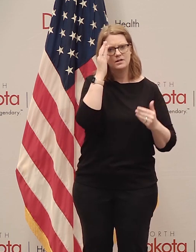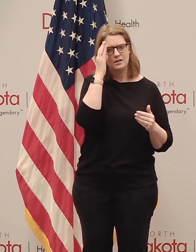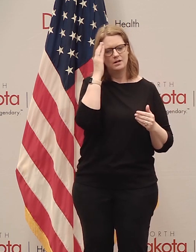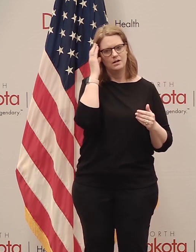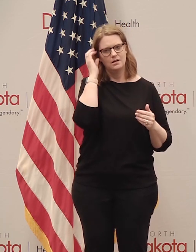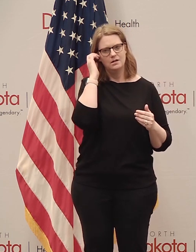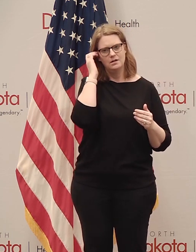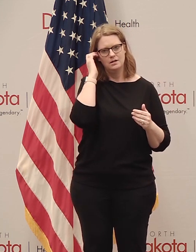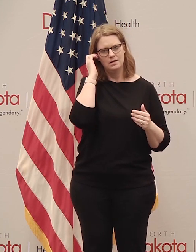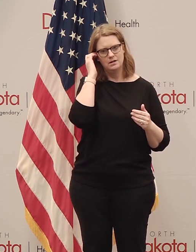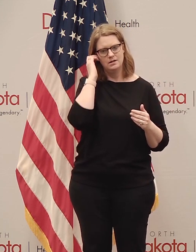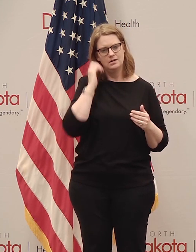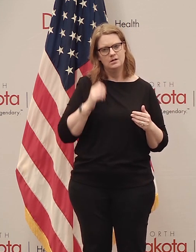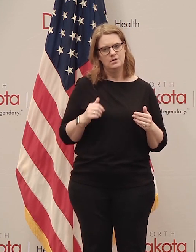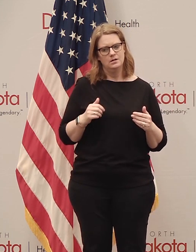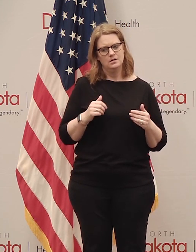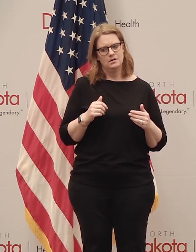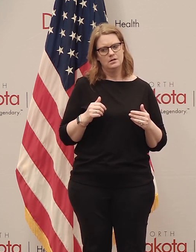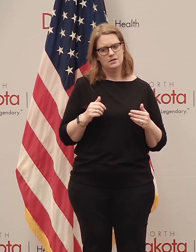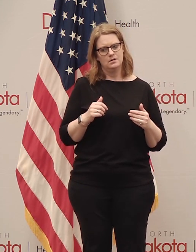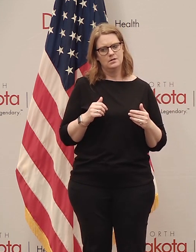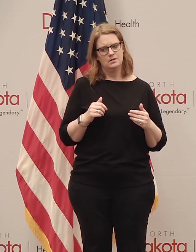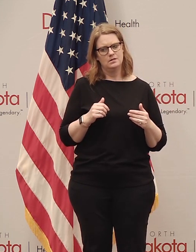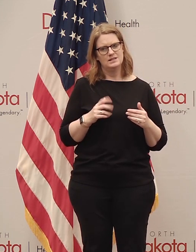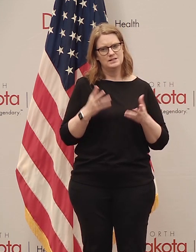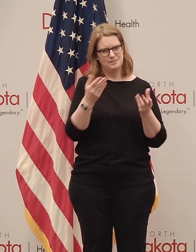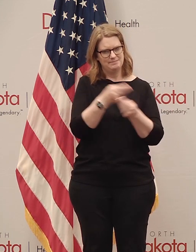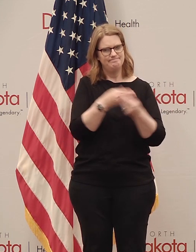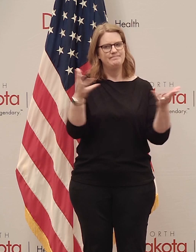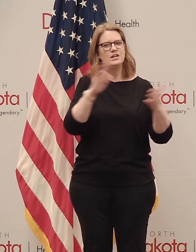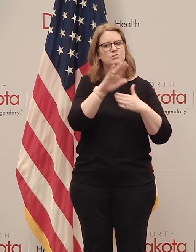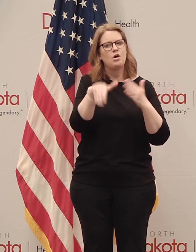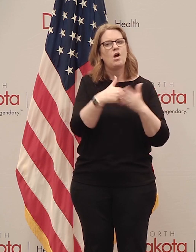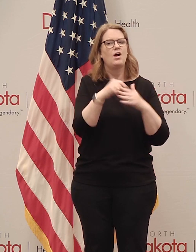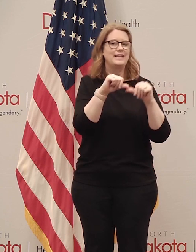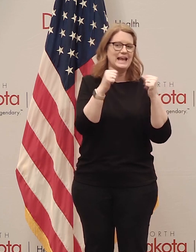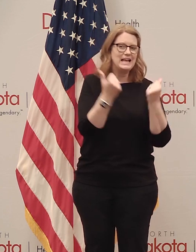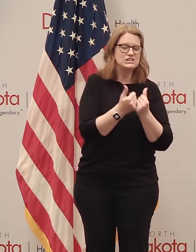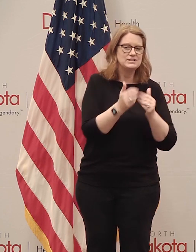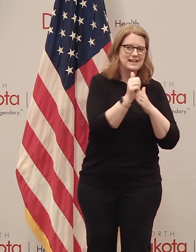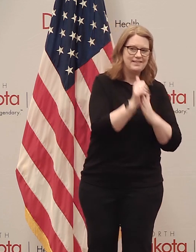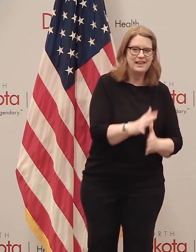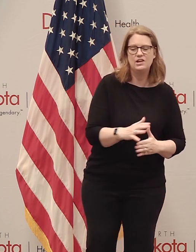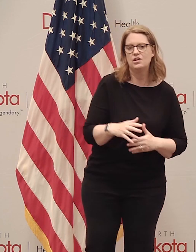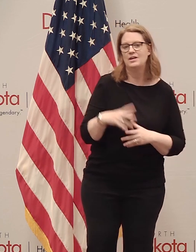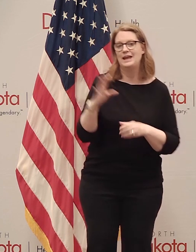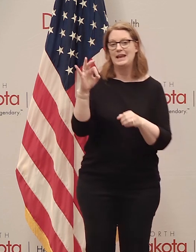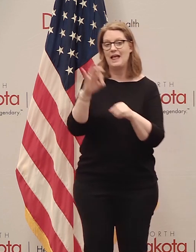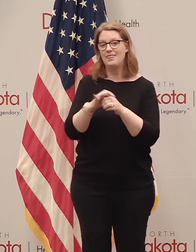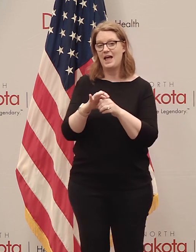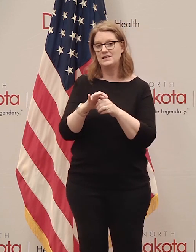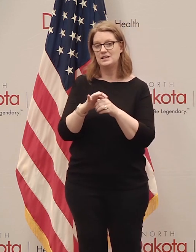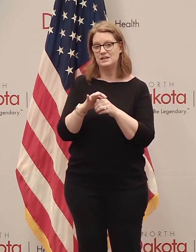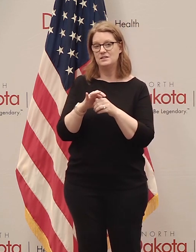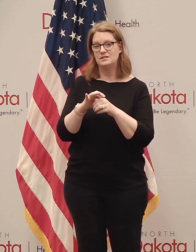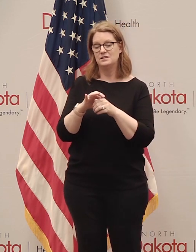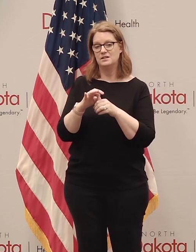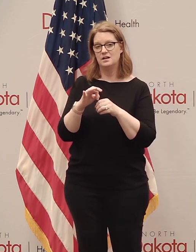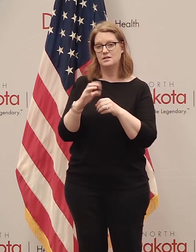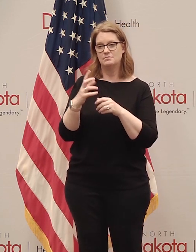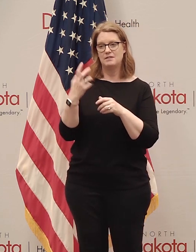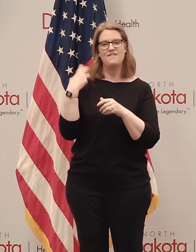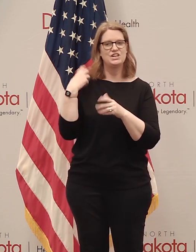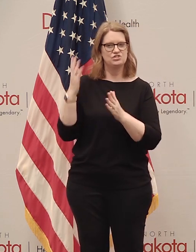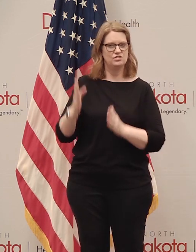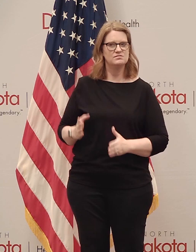is being put out, of course, to all agency leaders. Elected officials have the opportunity to make their